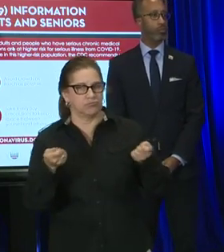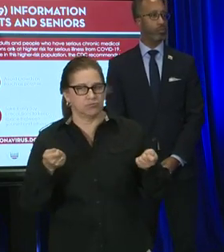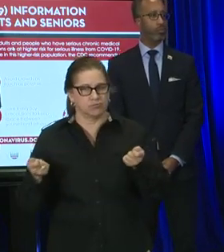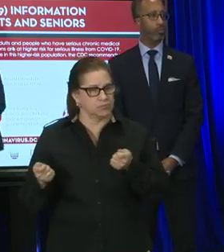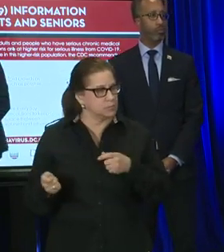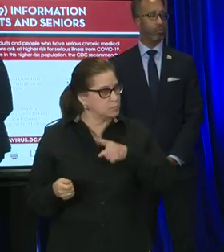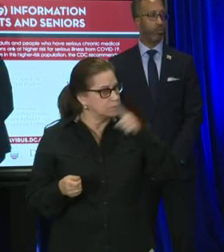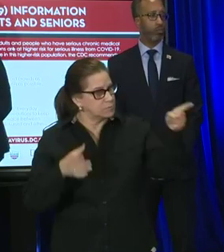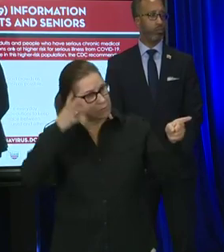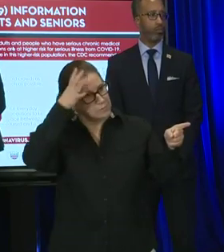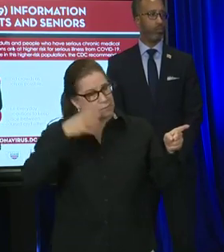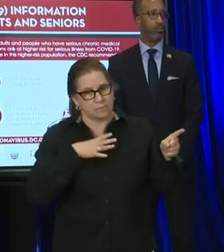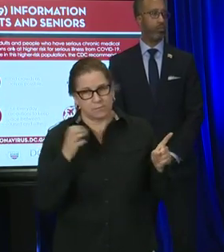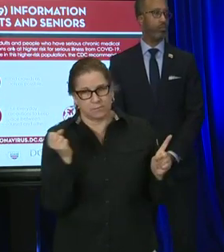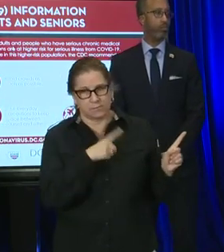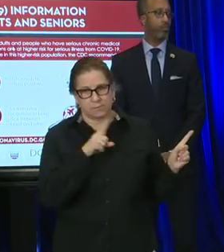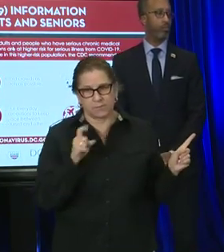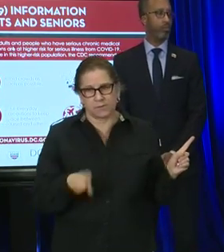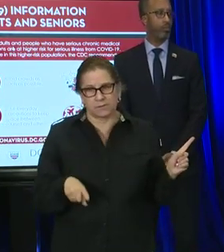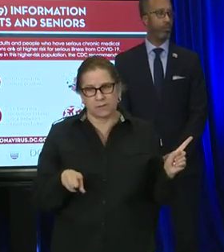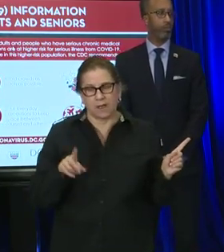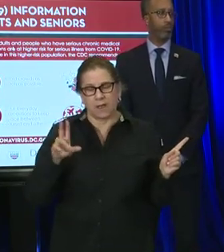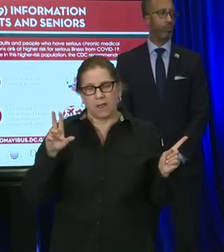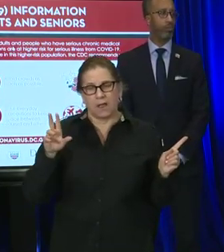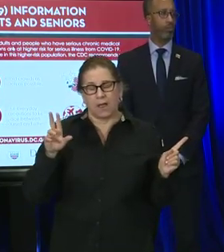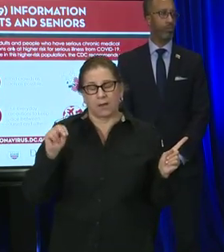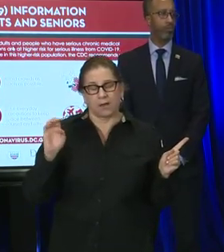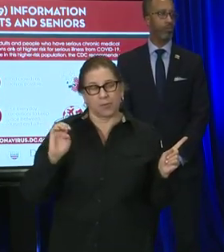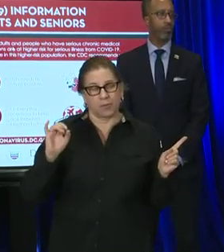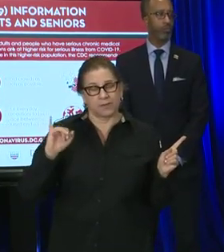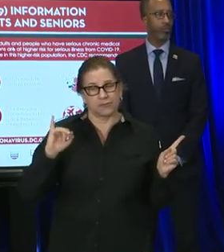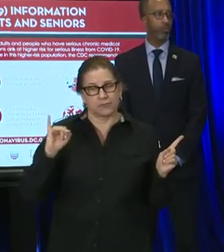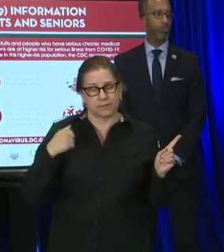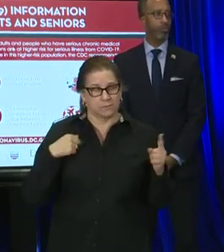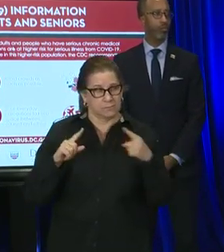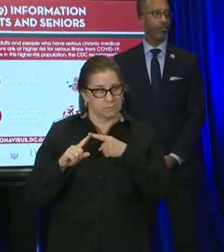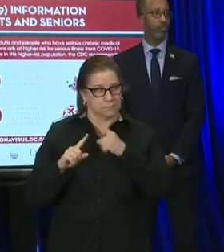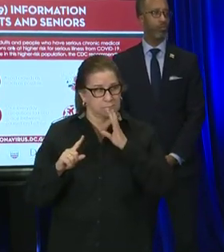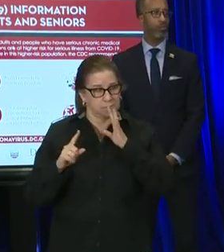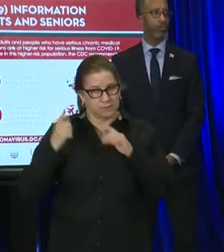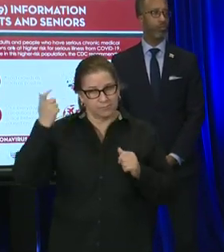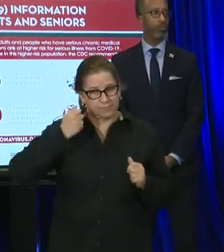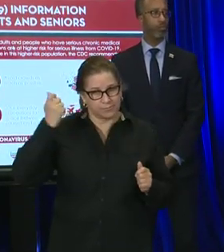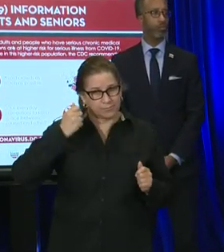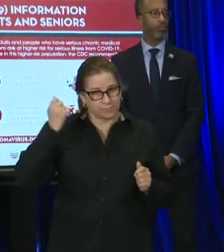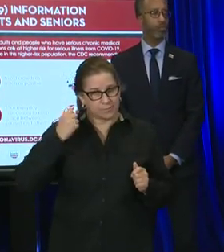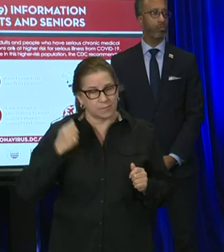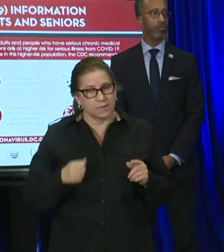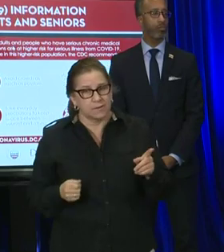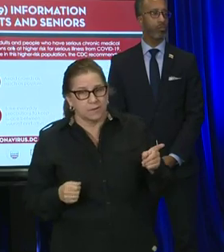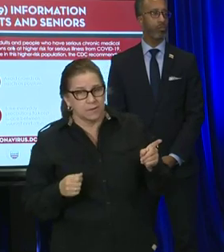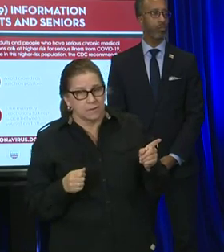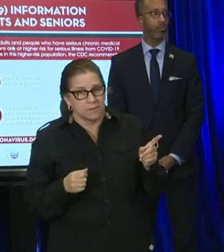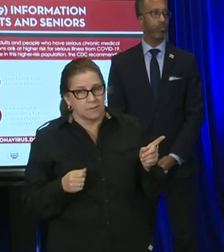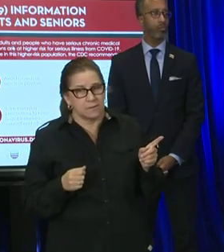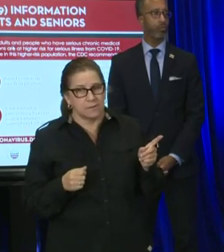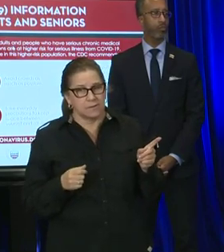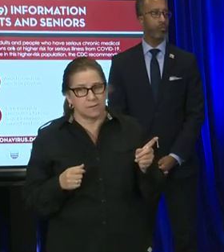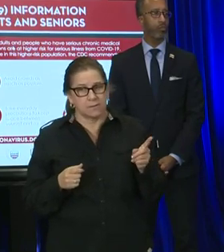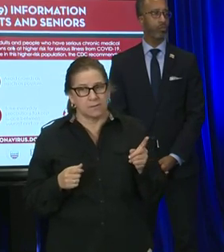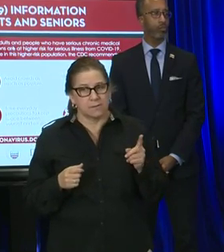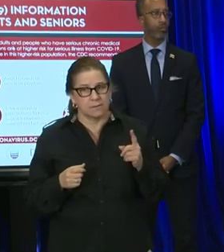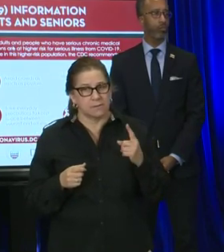insurance, and if I'm trying to understand the restrictions that have been loosened, if somebody was unemployed prior